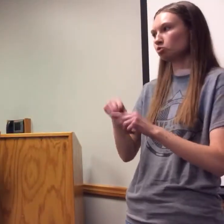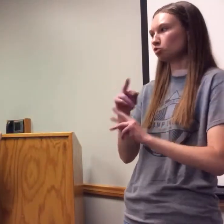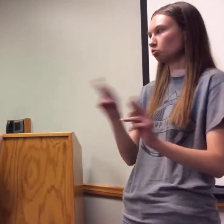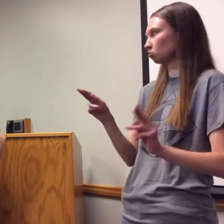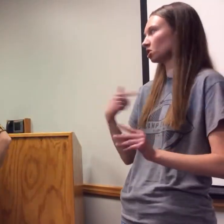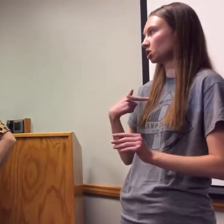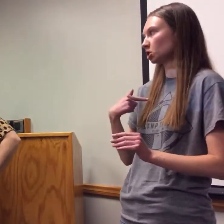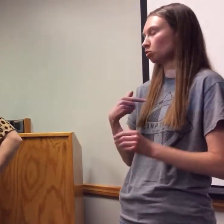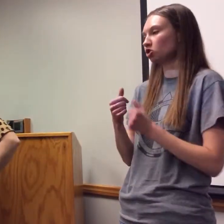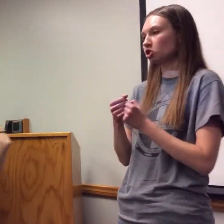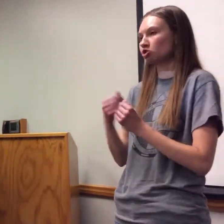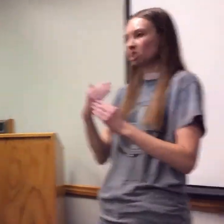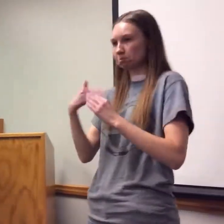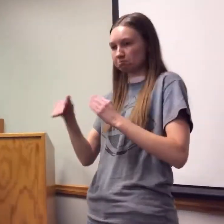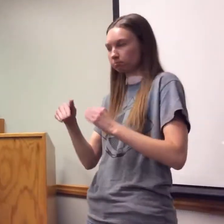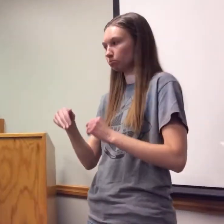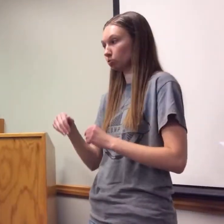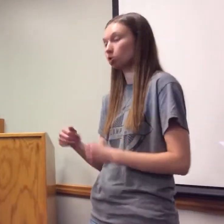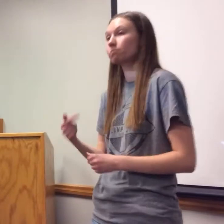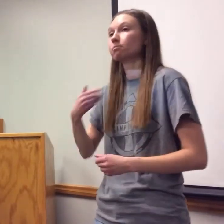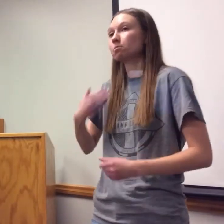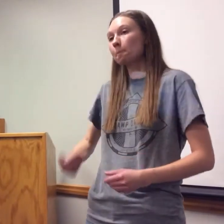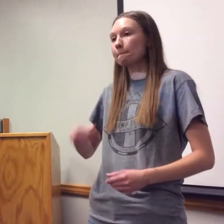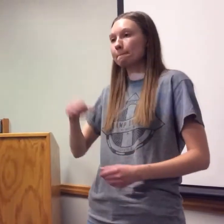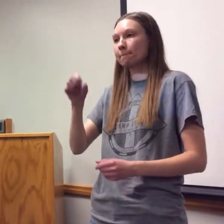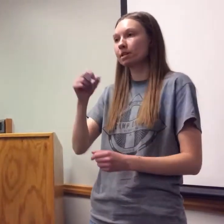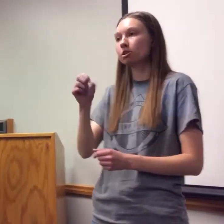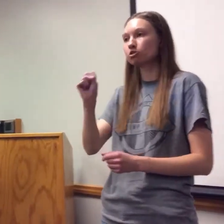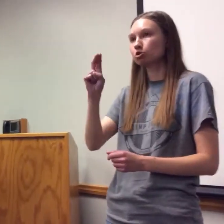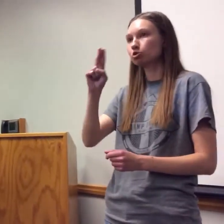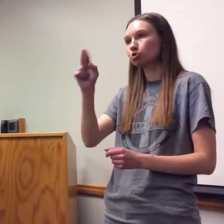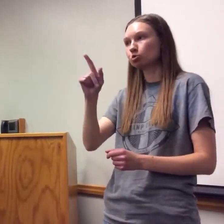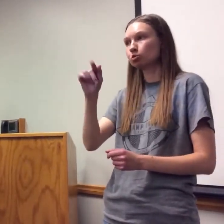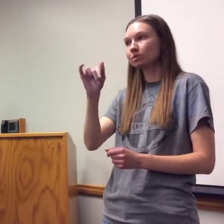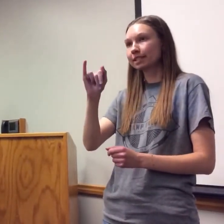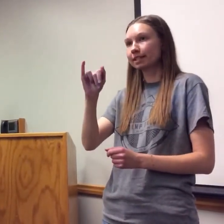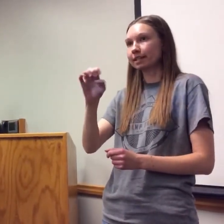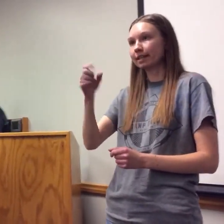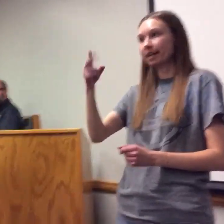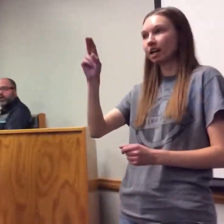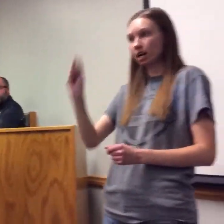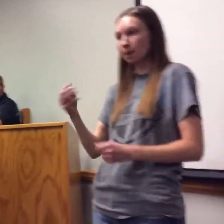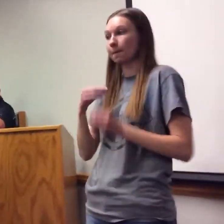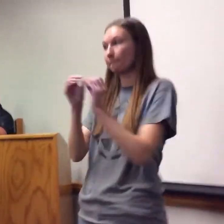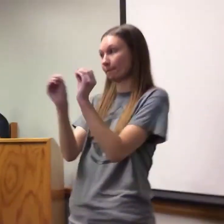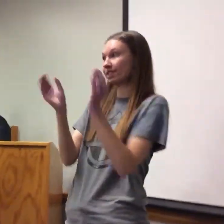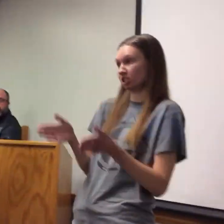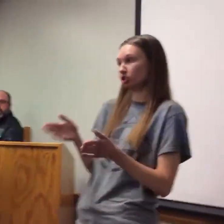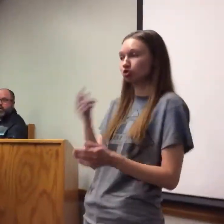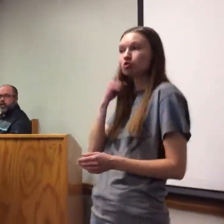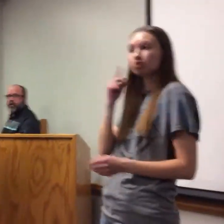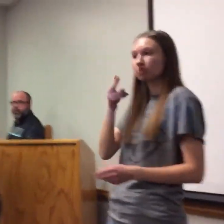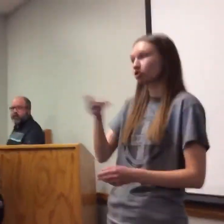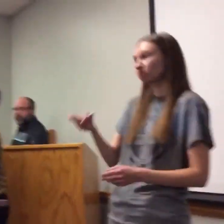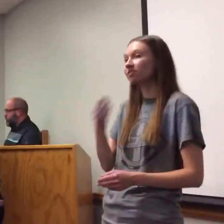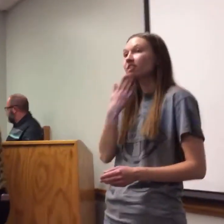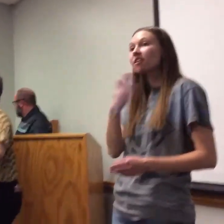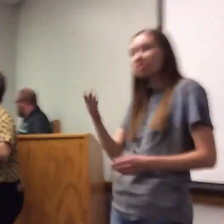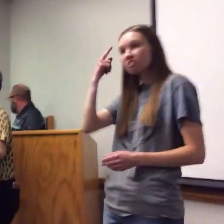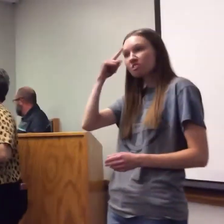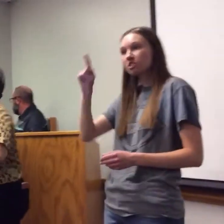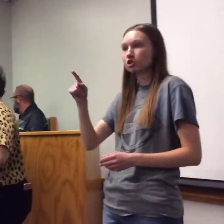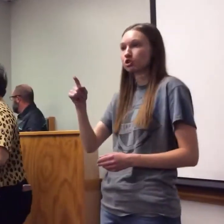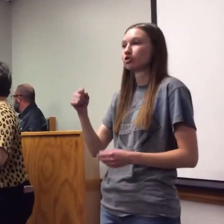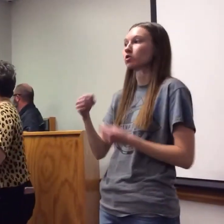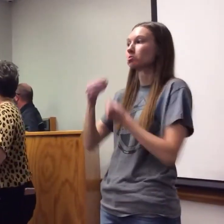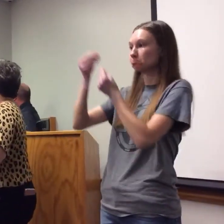text. Yes, I'm Susie Gum, teacher of the deaf and hard of hearing. Thank you for letting me come and tell you about